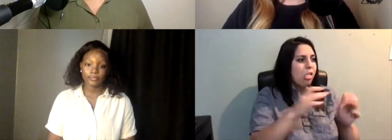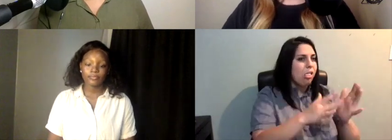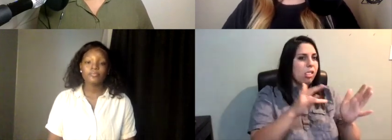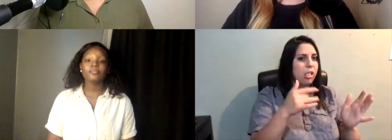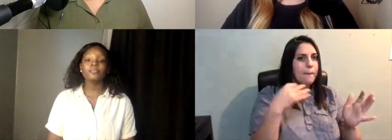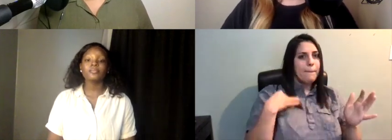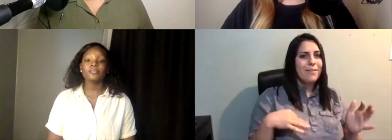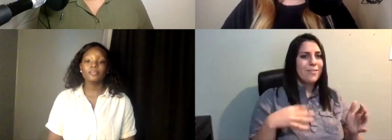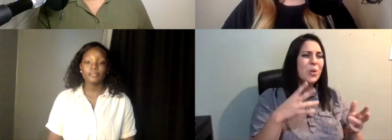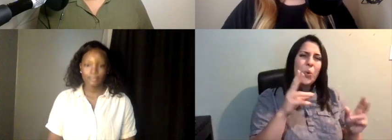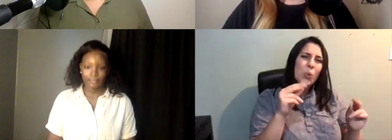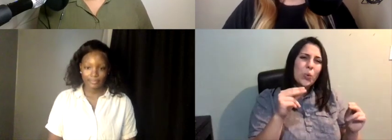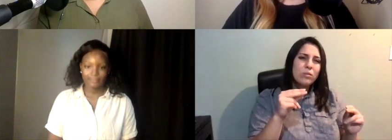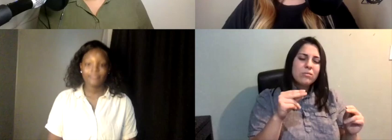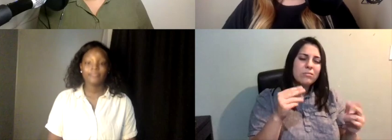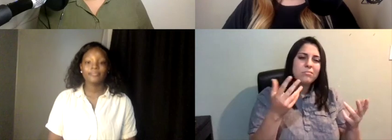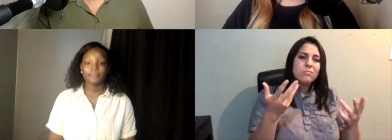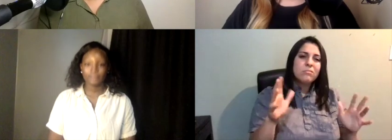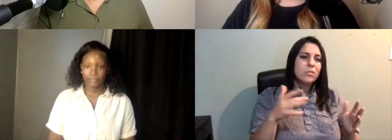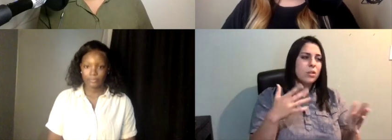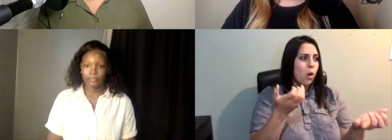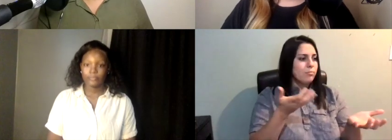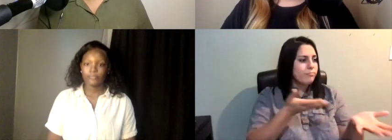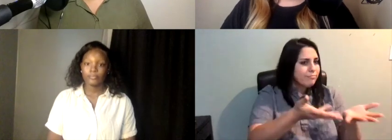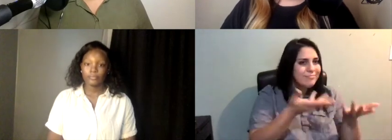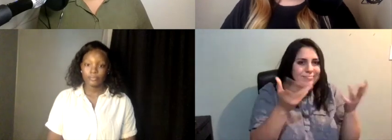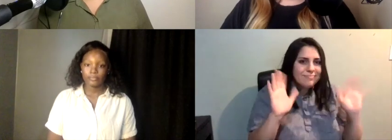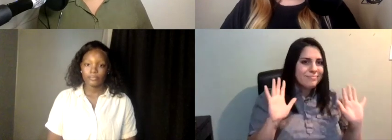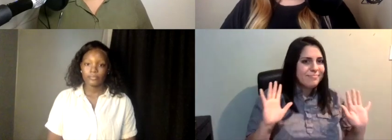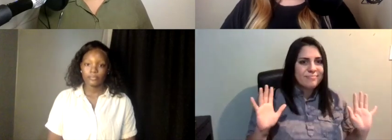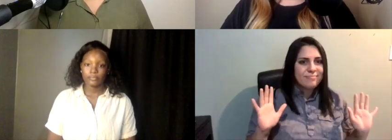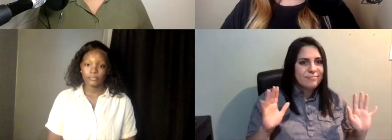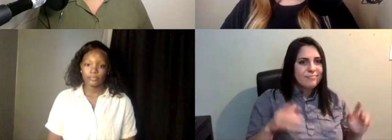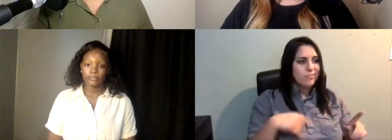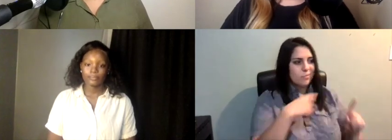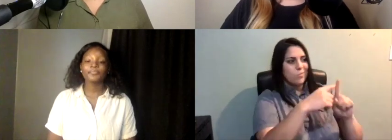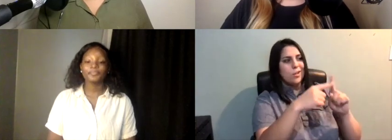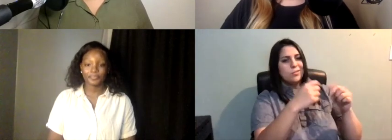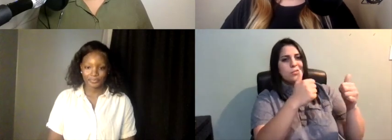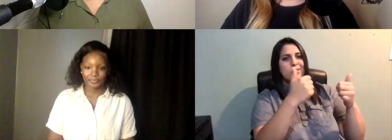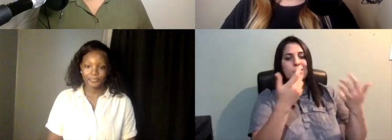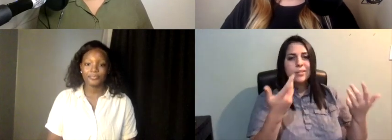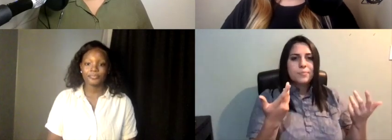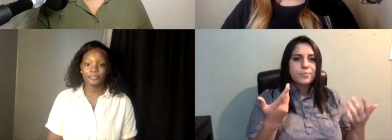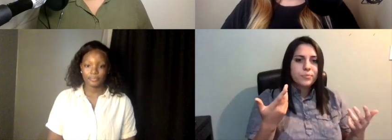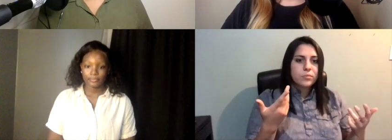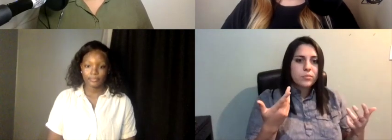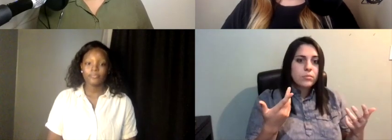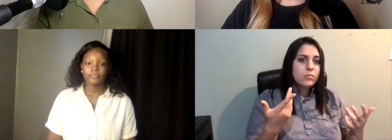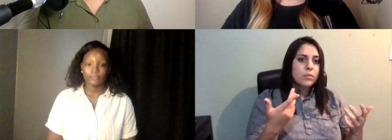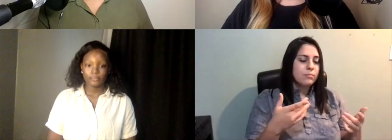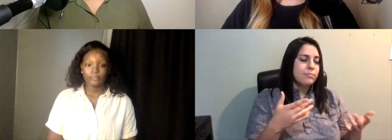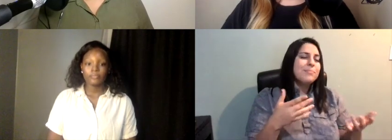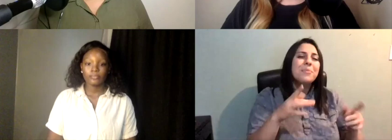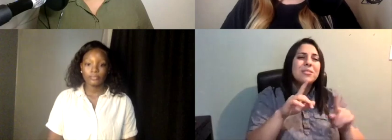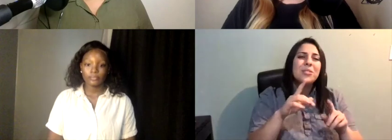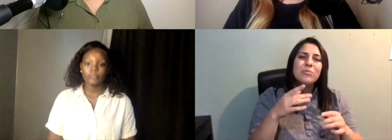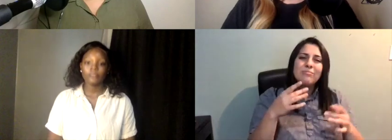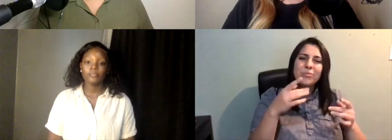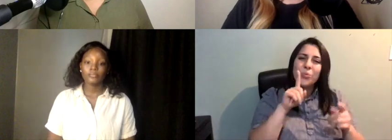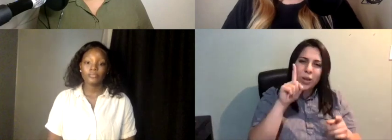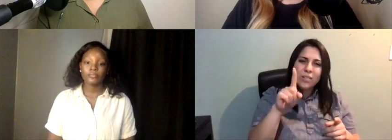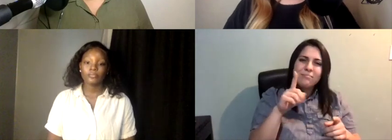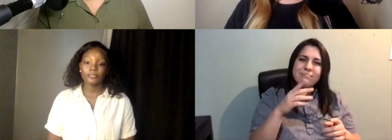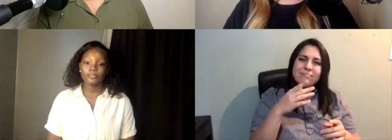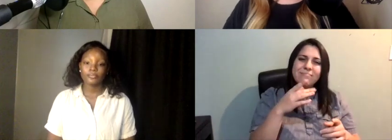has grown from that, which is really great. But I think just be mindful if you are networking, you know, people don't want to